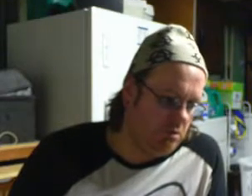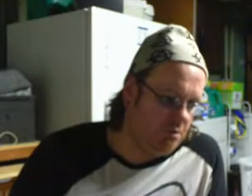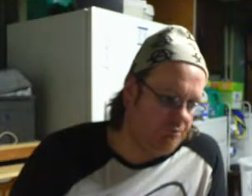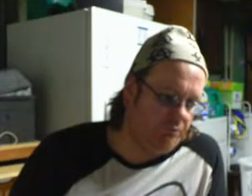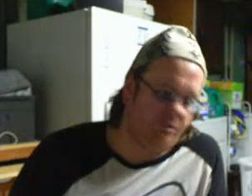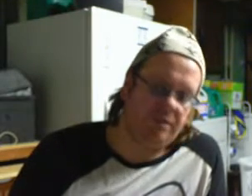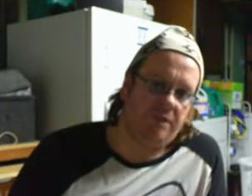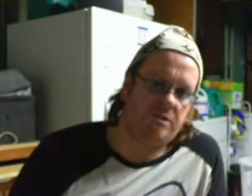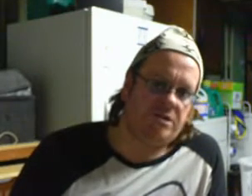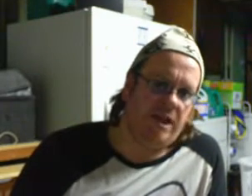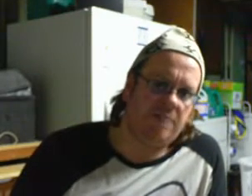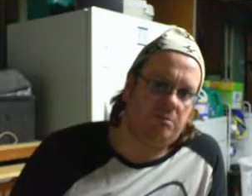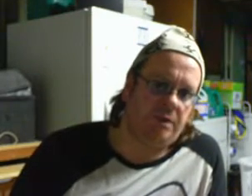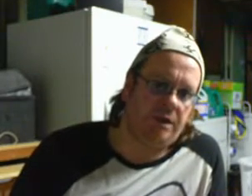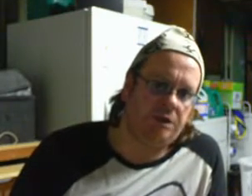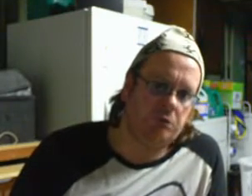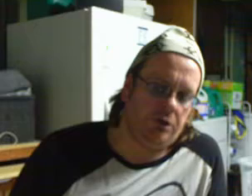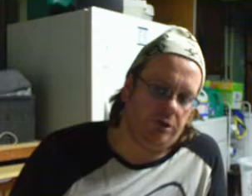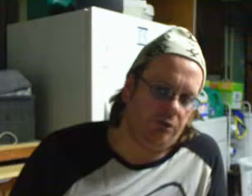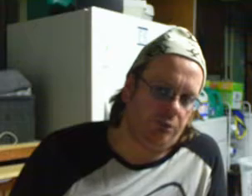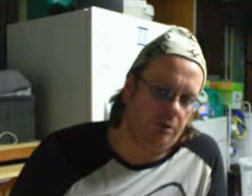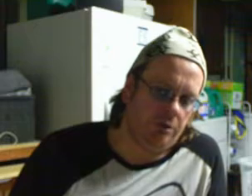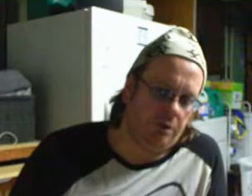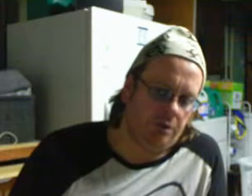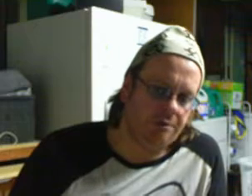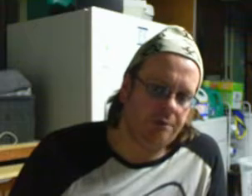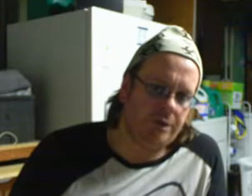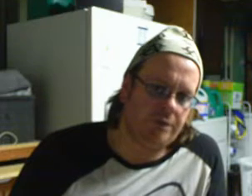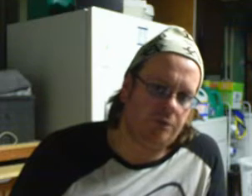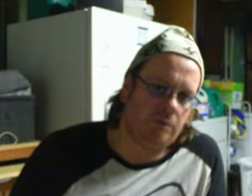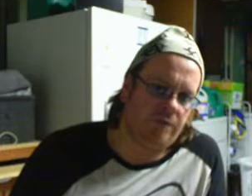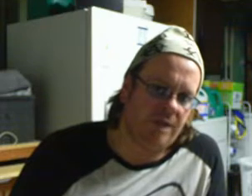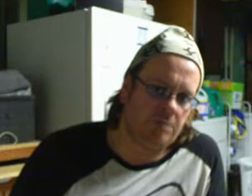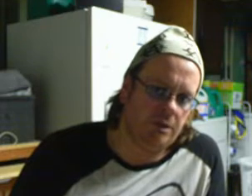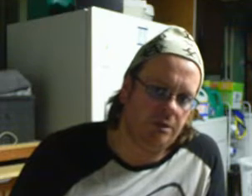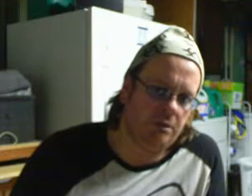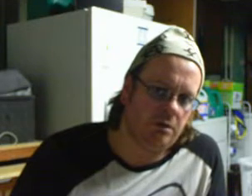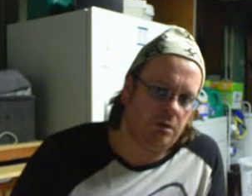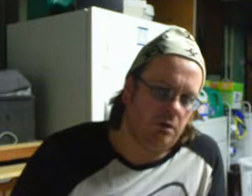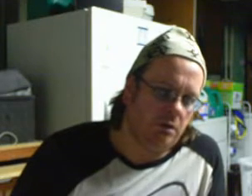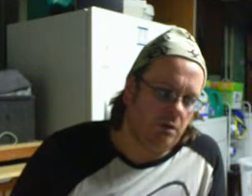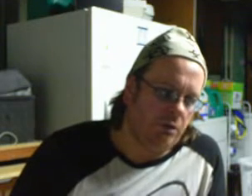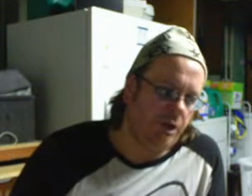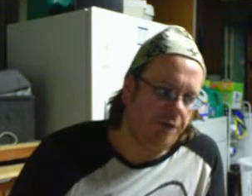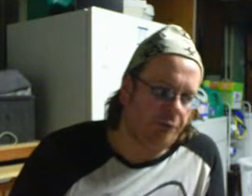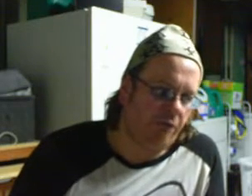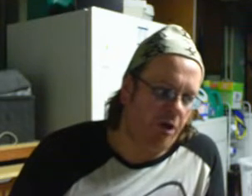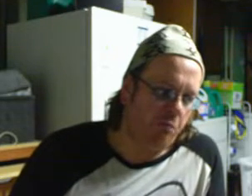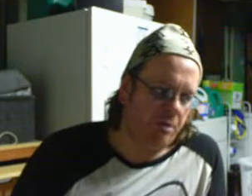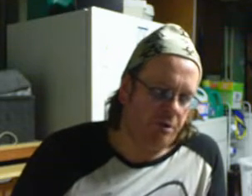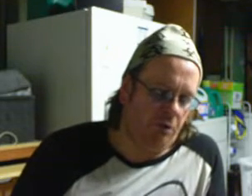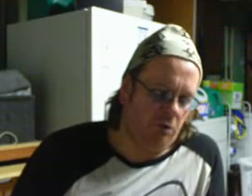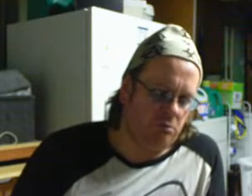didn't give a damn about anyone in Israel, including his own family, that he was hell-bent on,